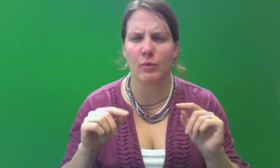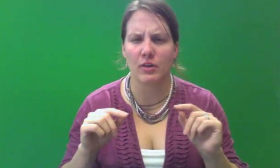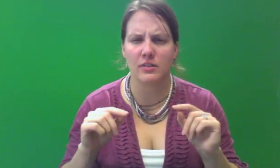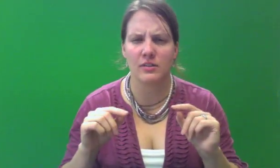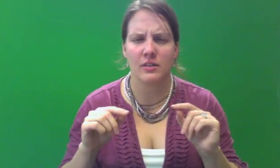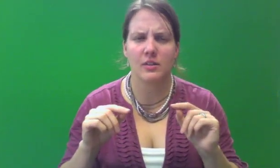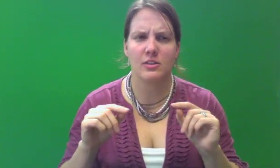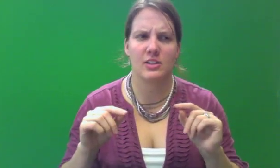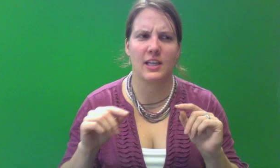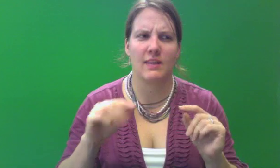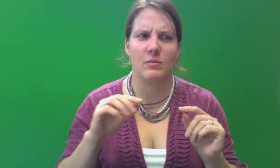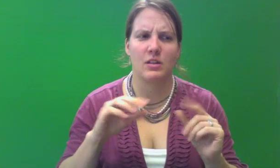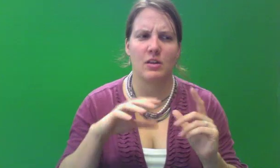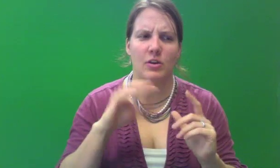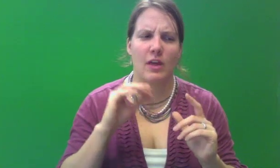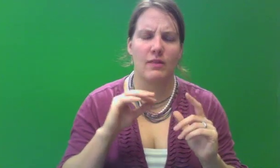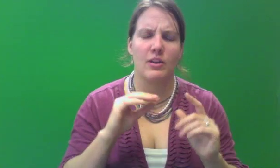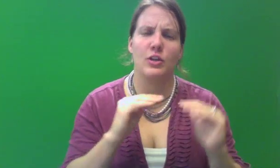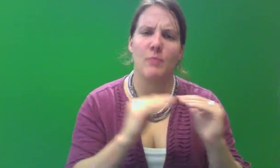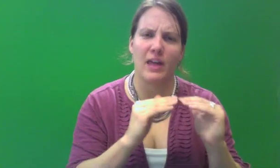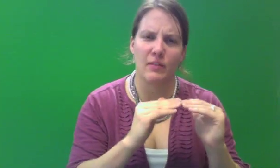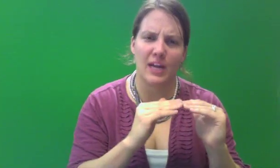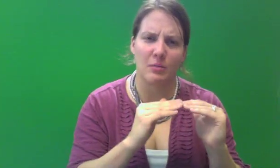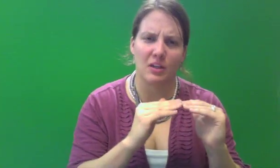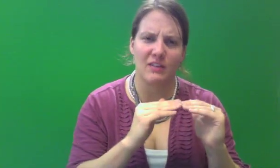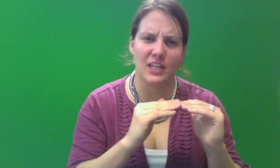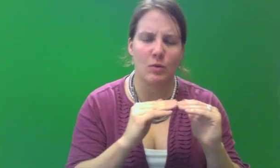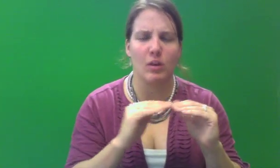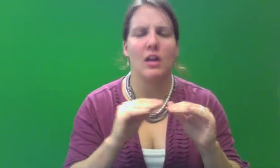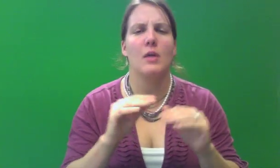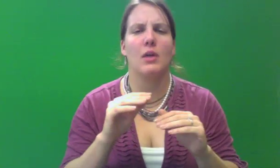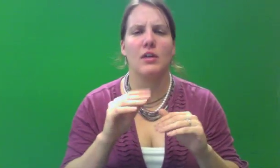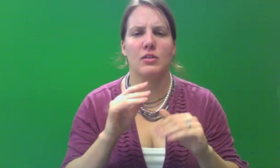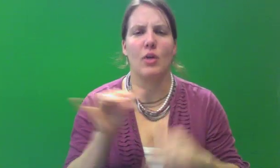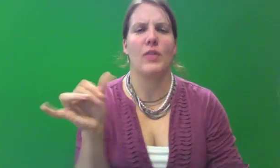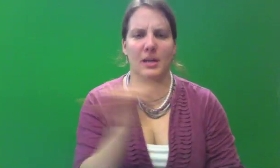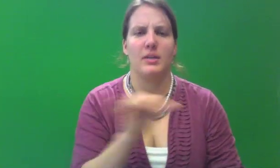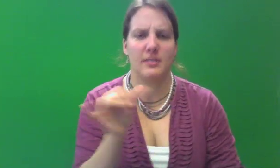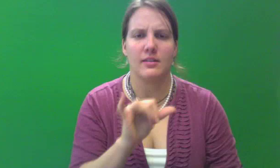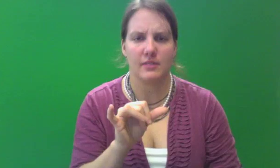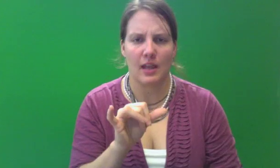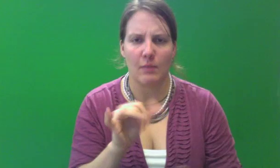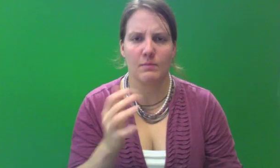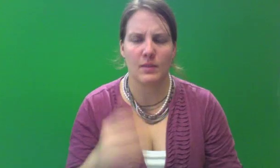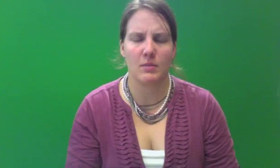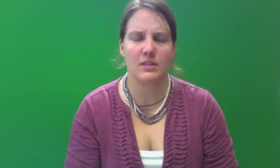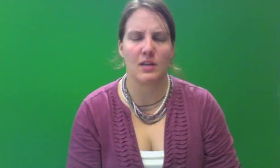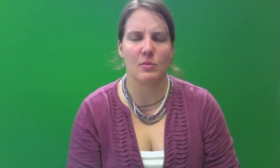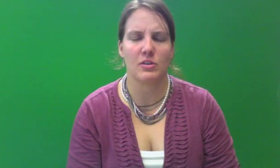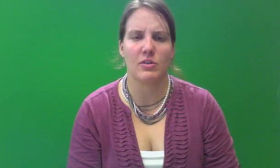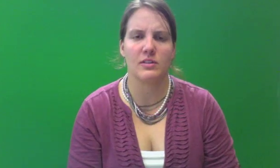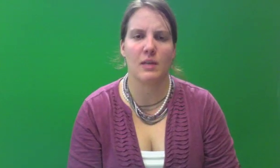both words just to get them to learn on the new math vocabulary of equal, but also know that it means the same. That means the numbers are the